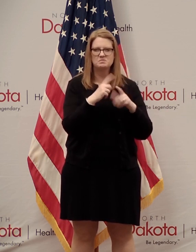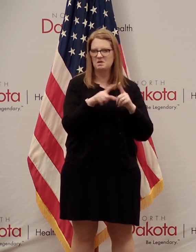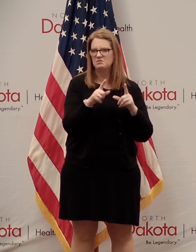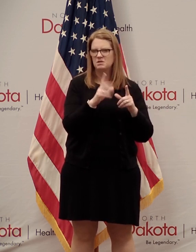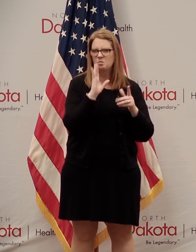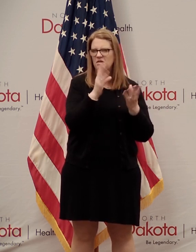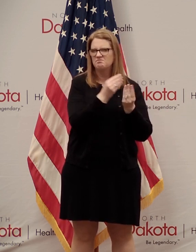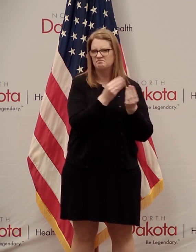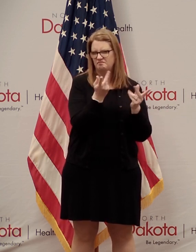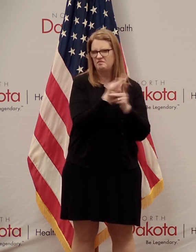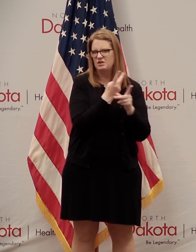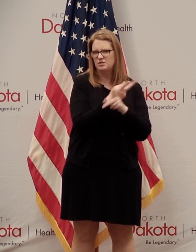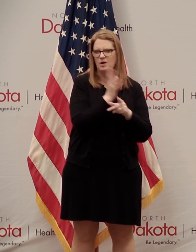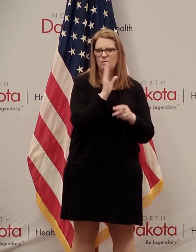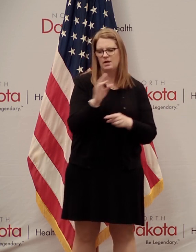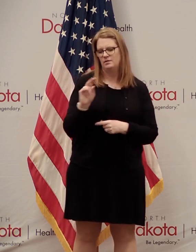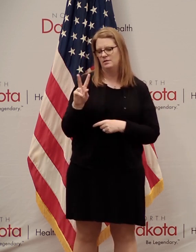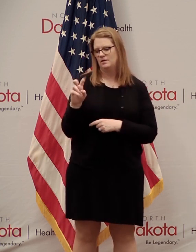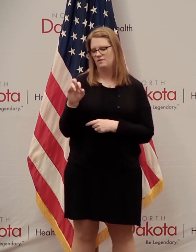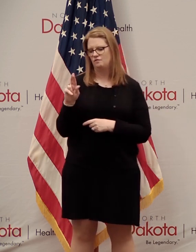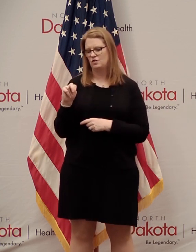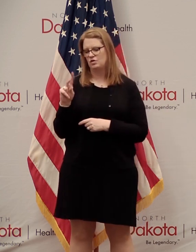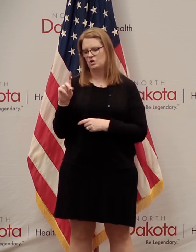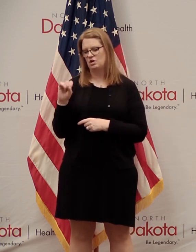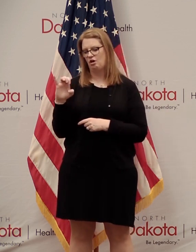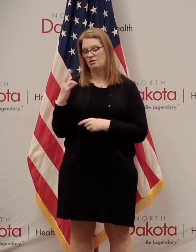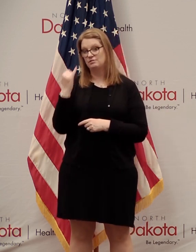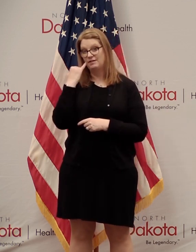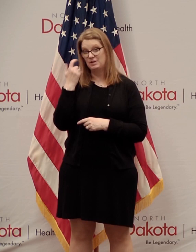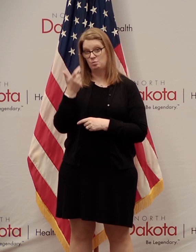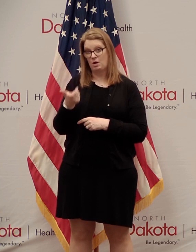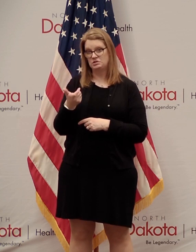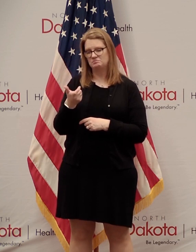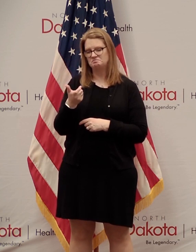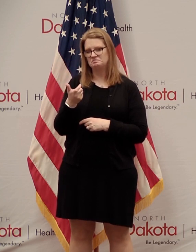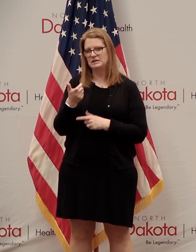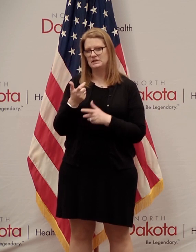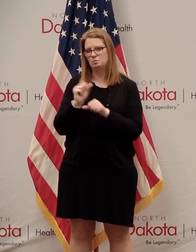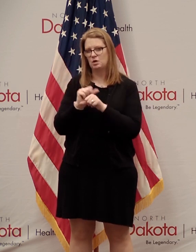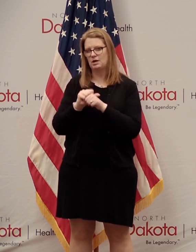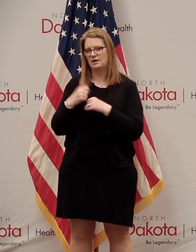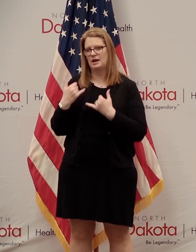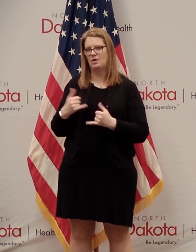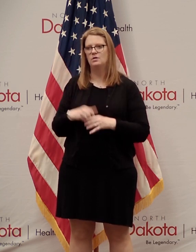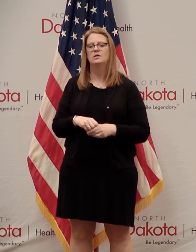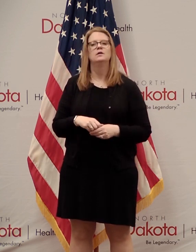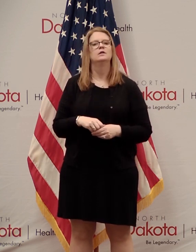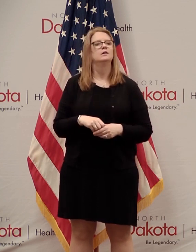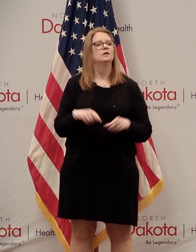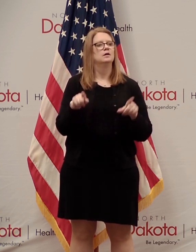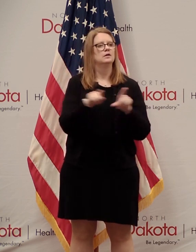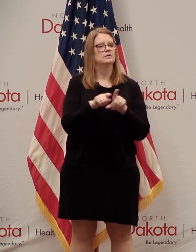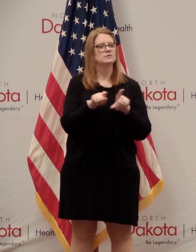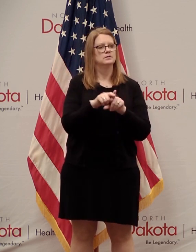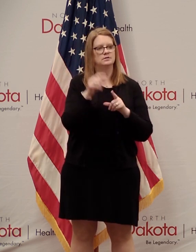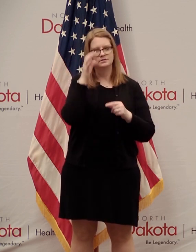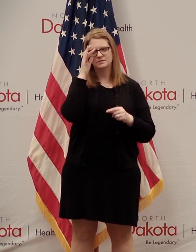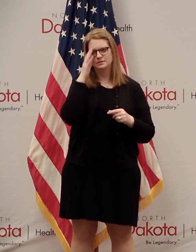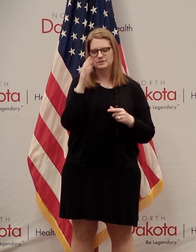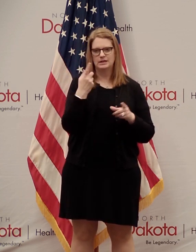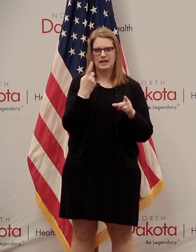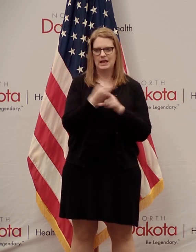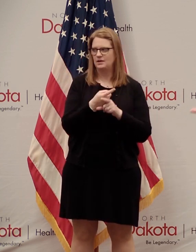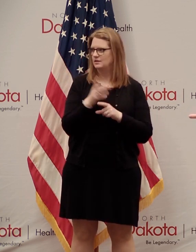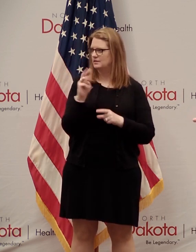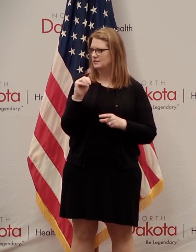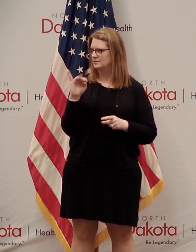Vern Dosh is listening, that he's already on it. Okay. With that, I want to also say, I think, is it accurate for me to